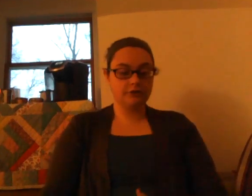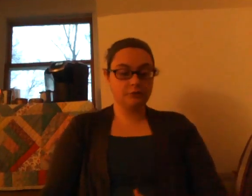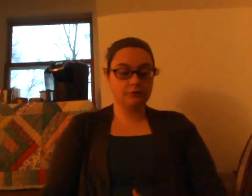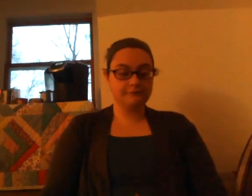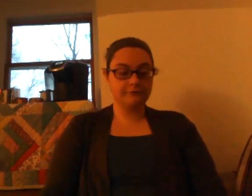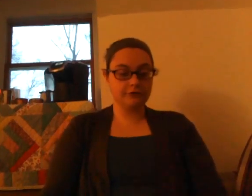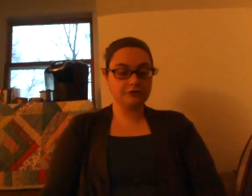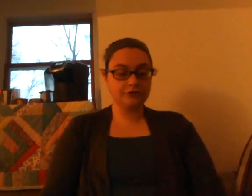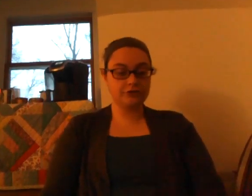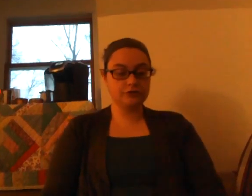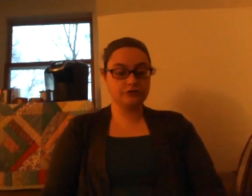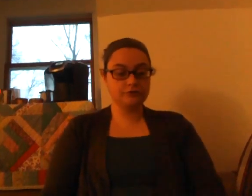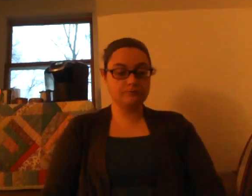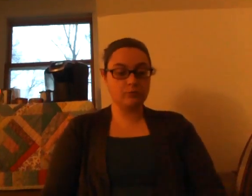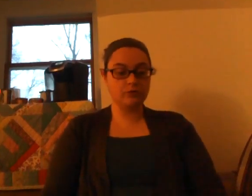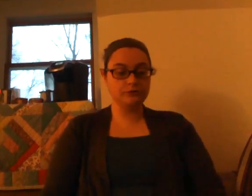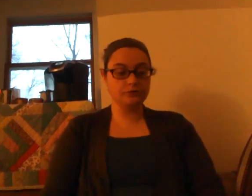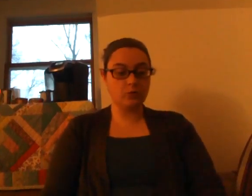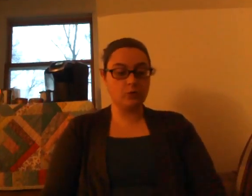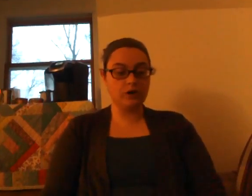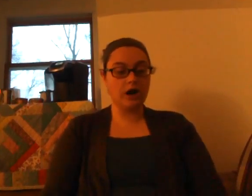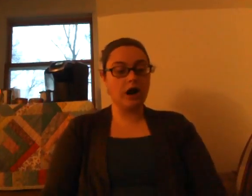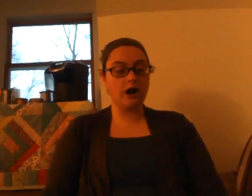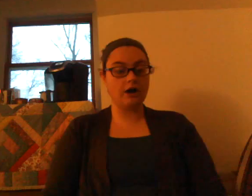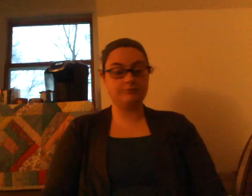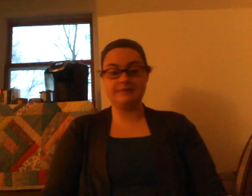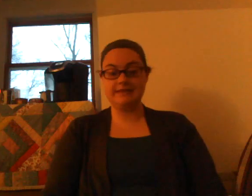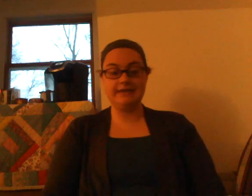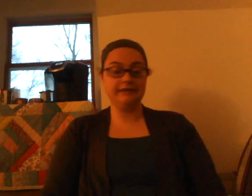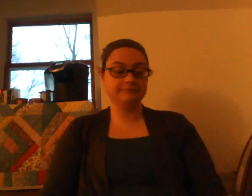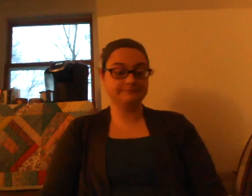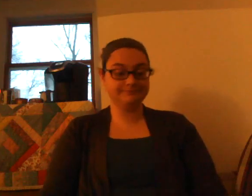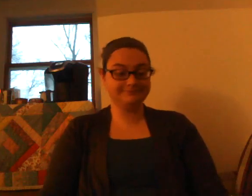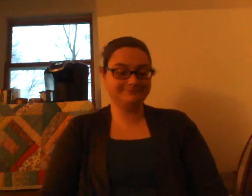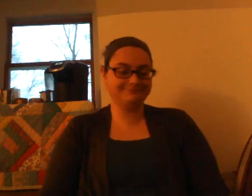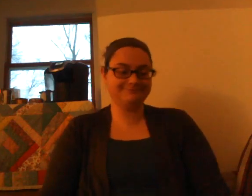Your first sport or hobby.